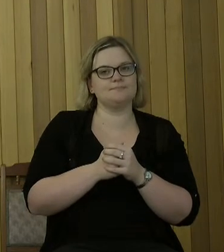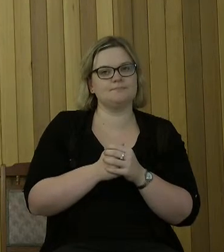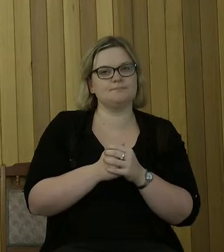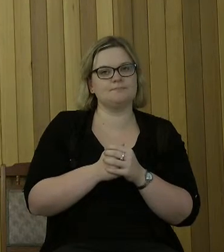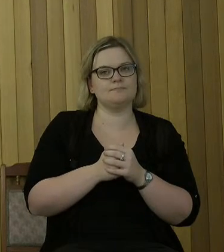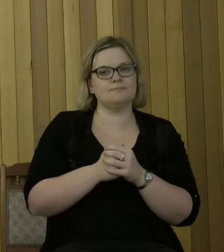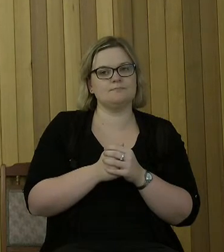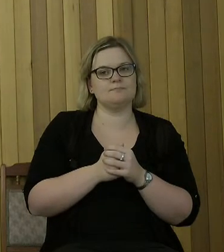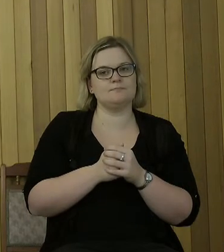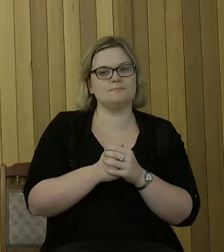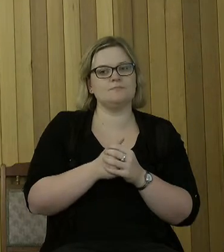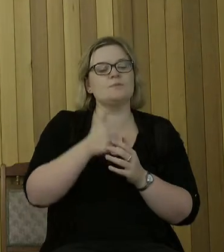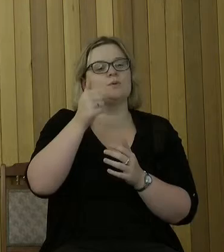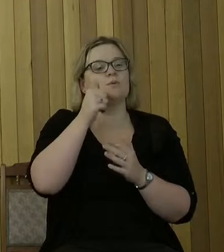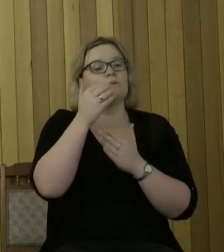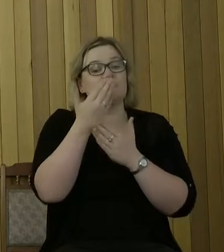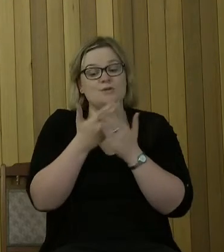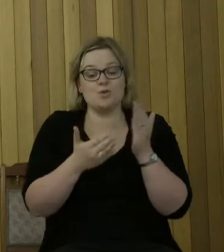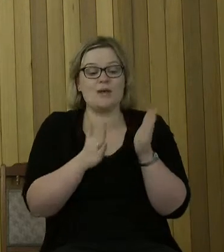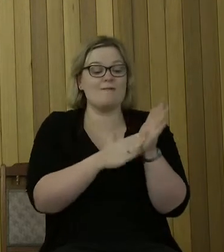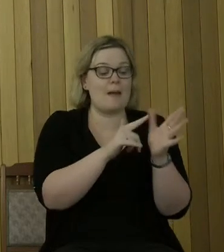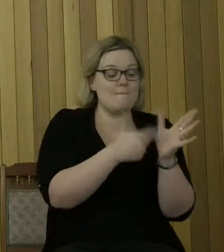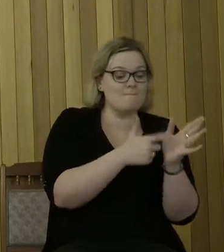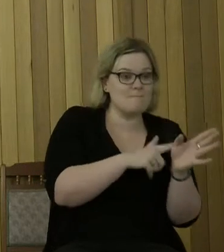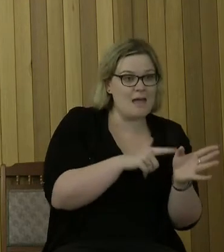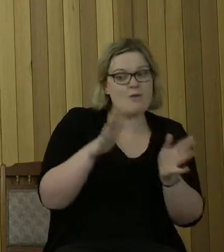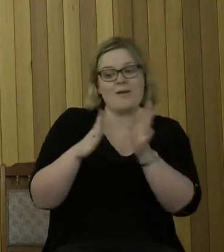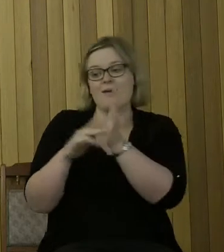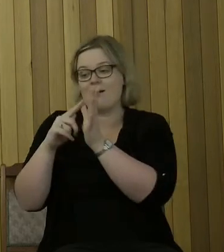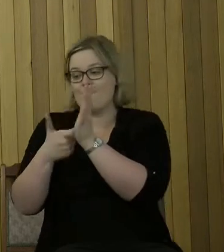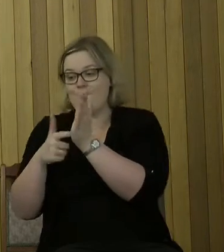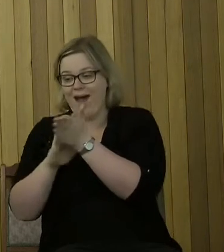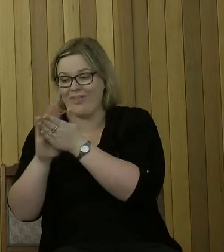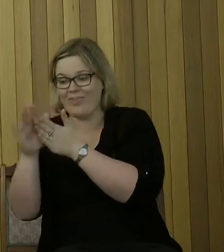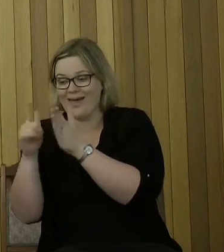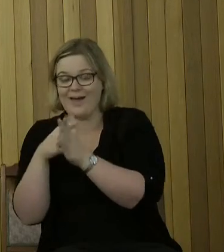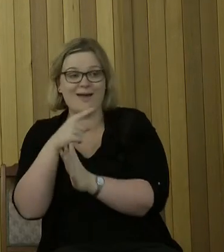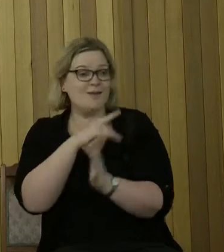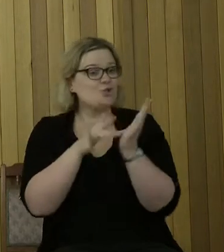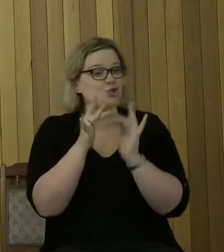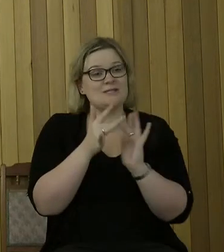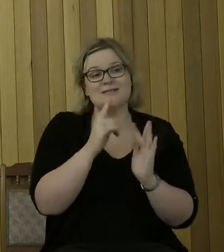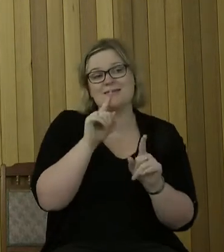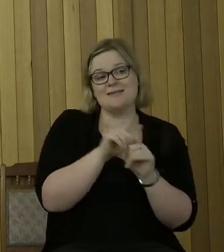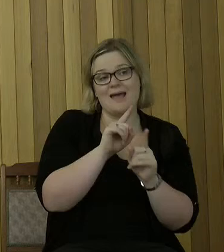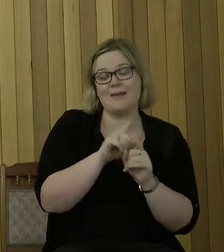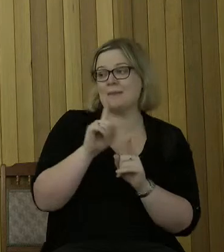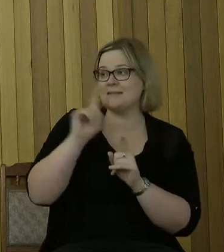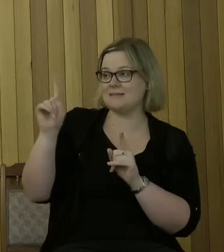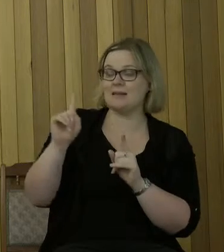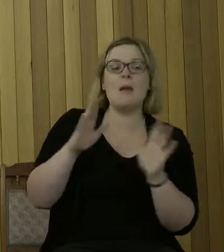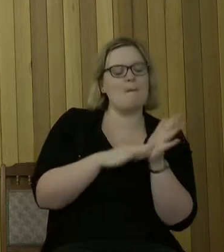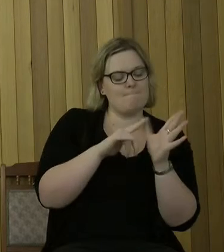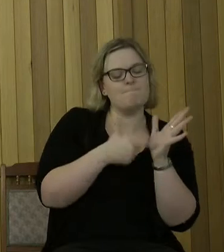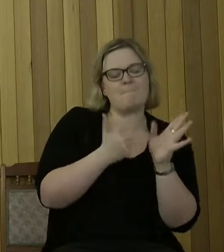And you notice in the story of Mary and Martha, he said exactly the same thing again. Martha, Mary